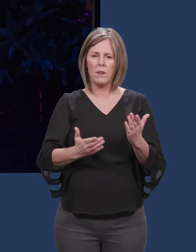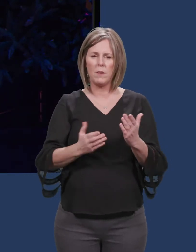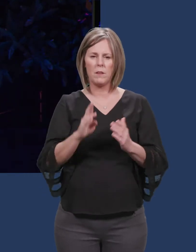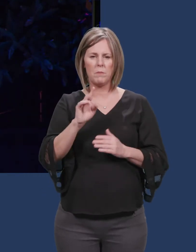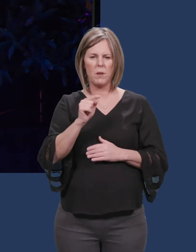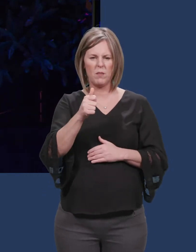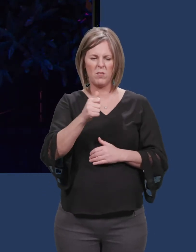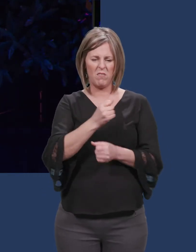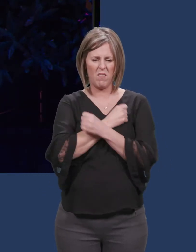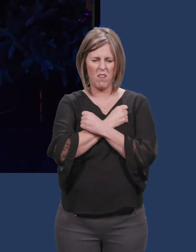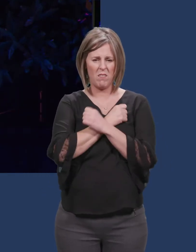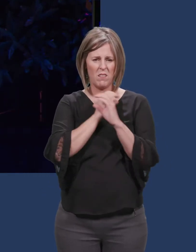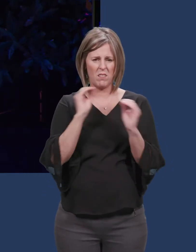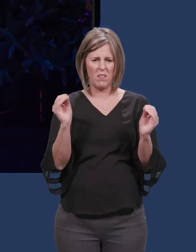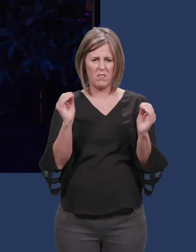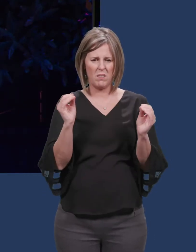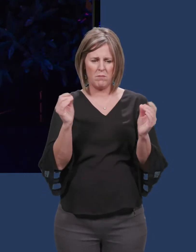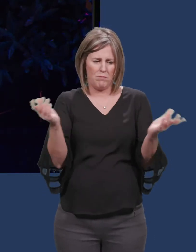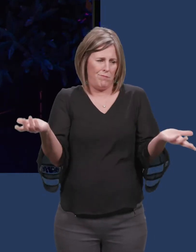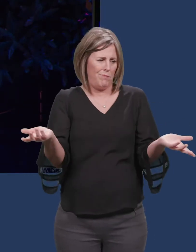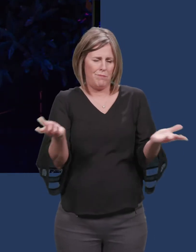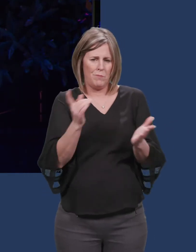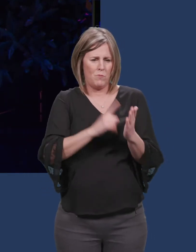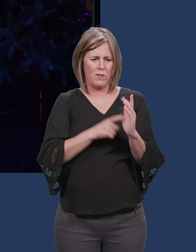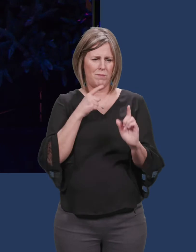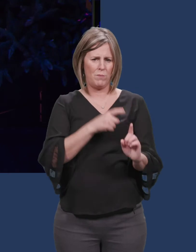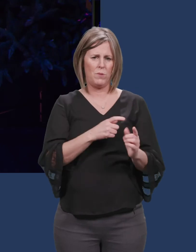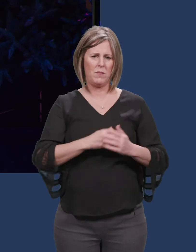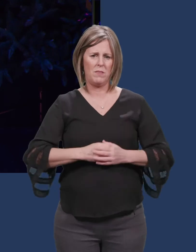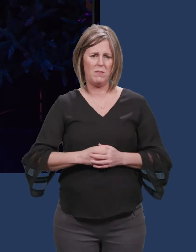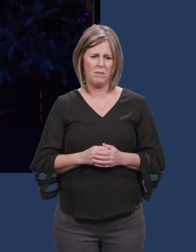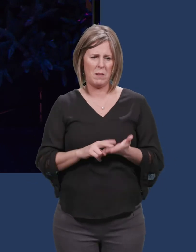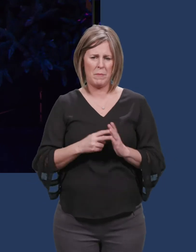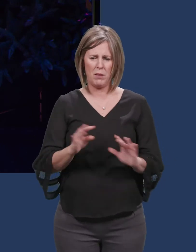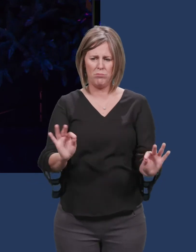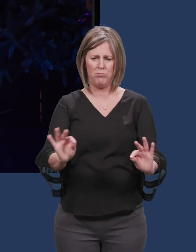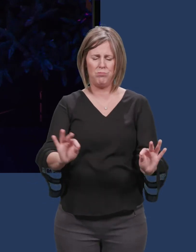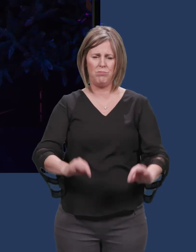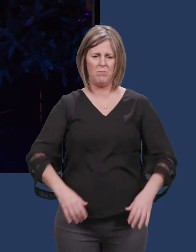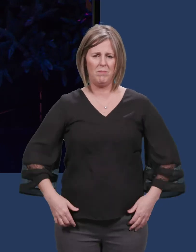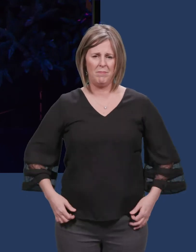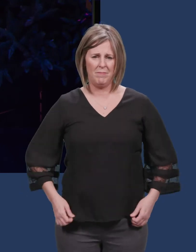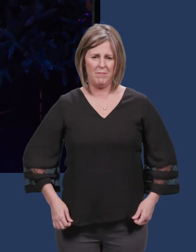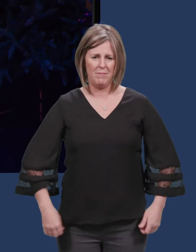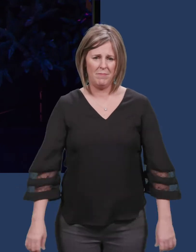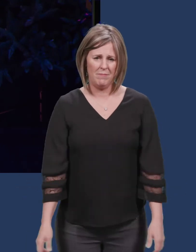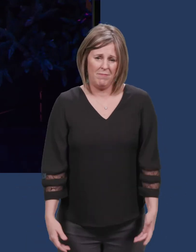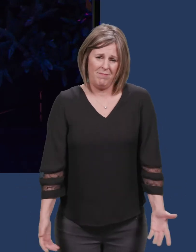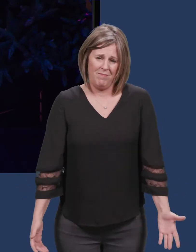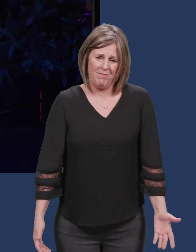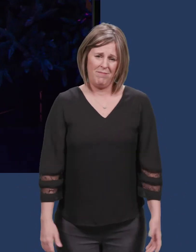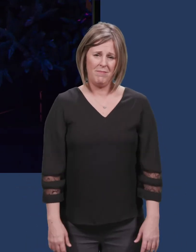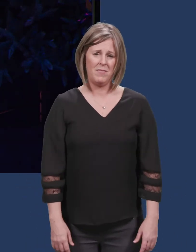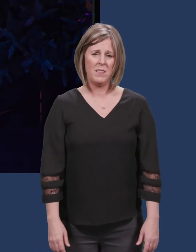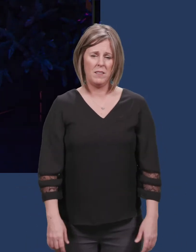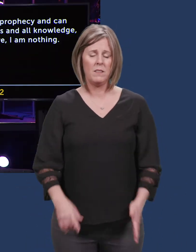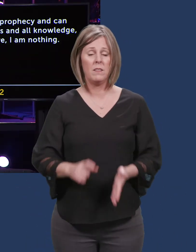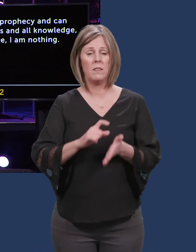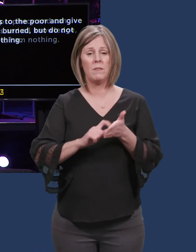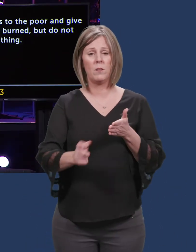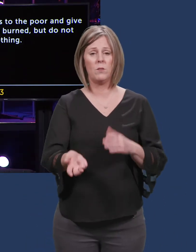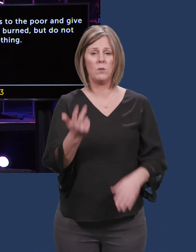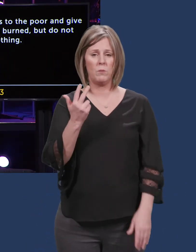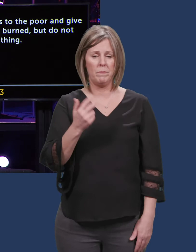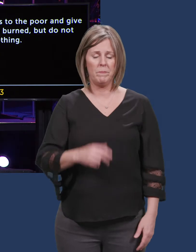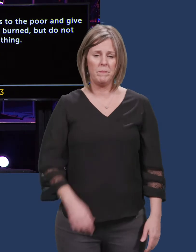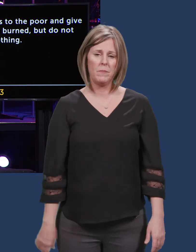you don't have love? Well, then it's nothing. See, verse